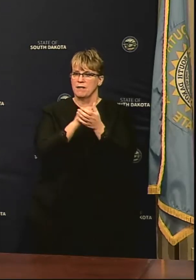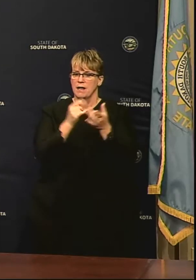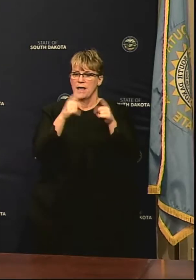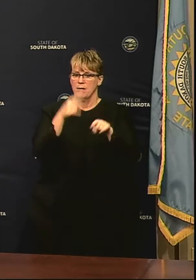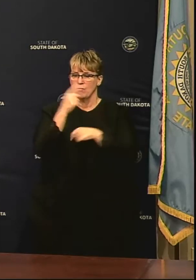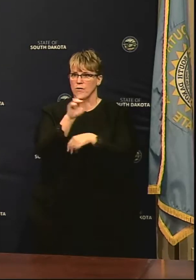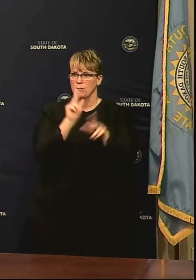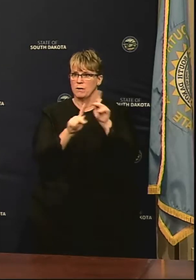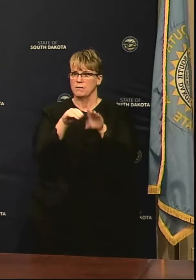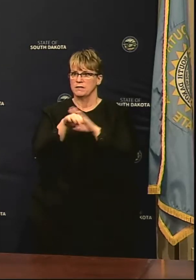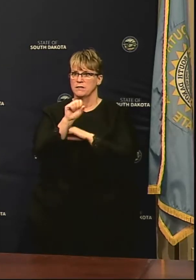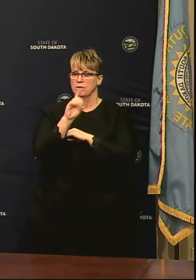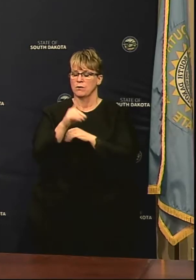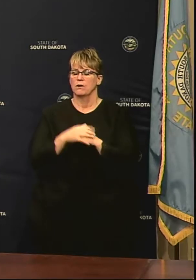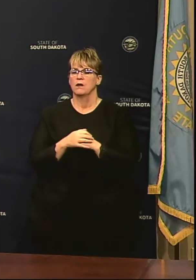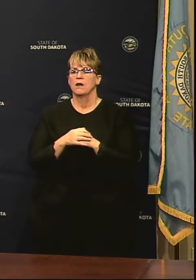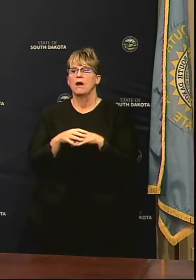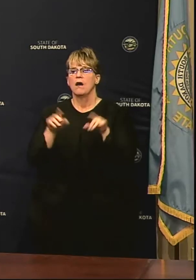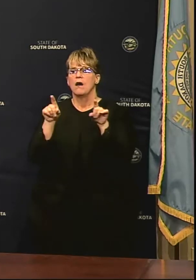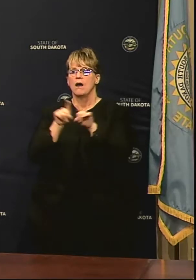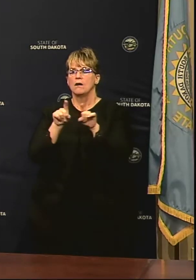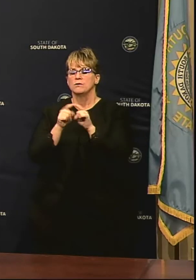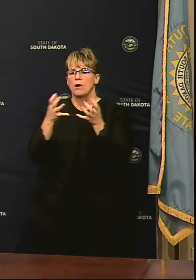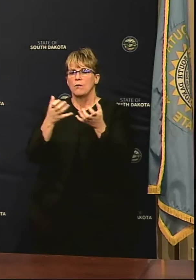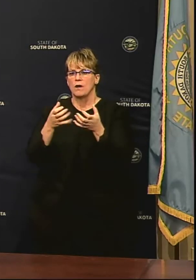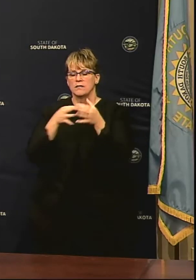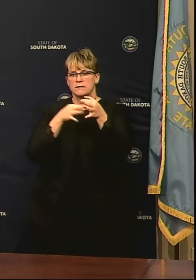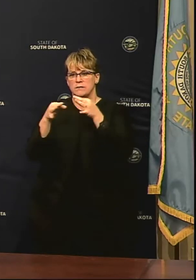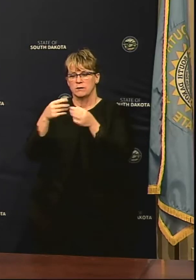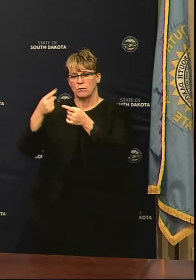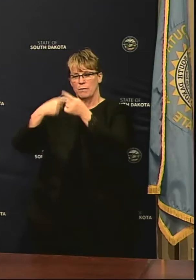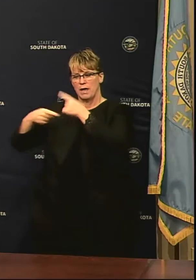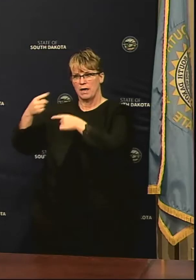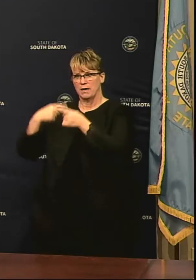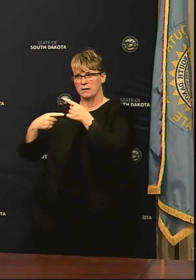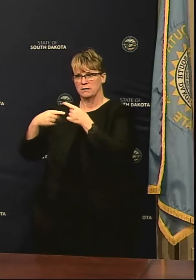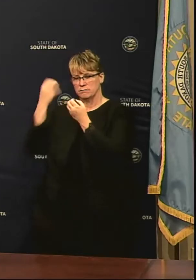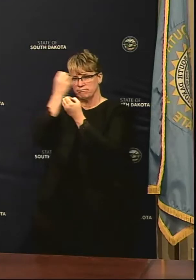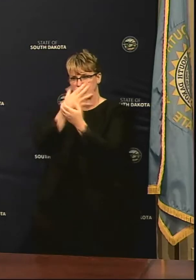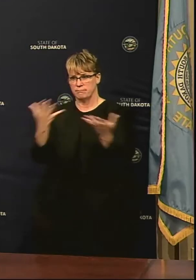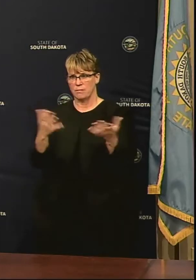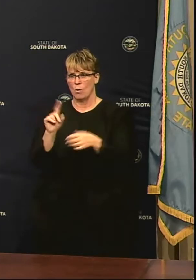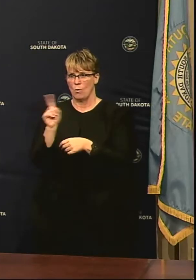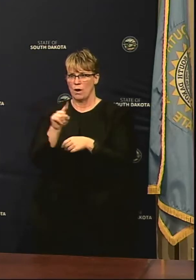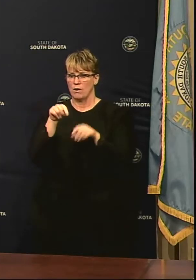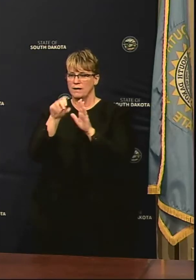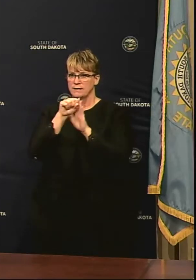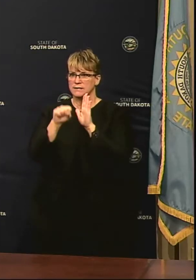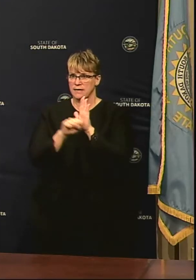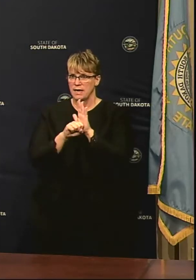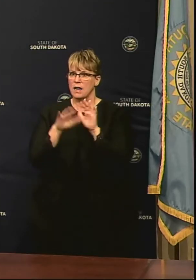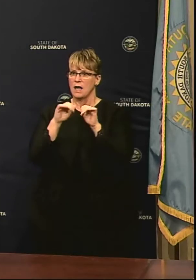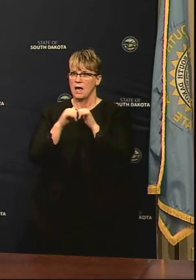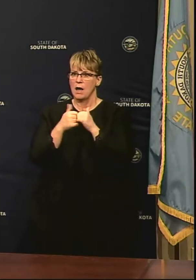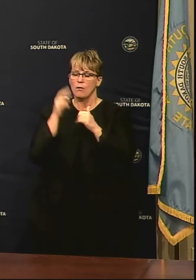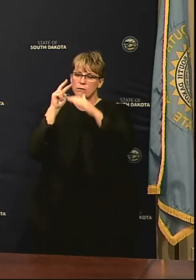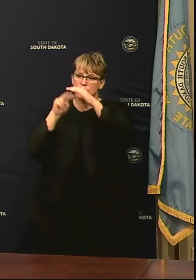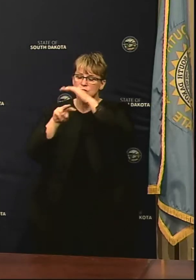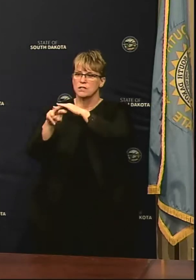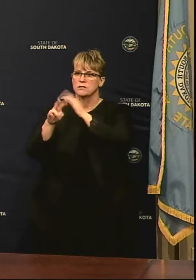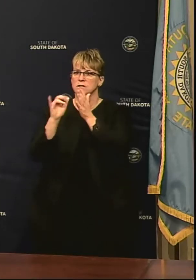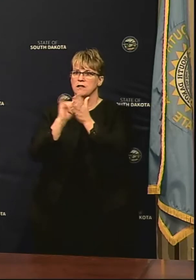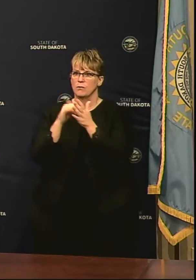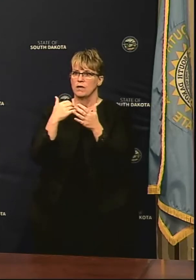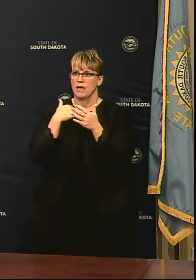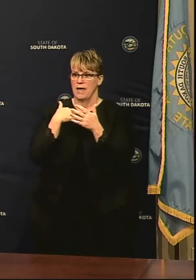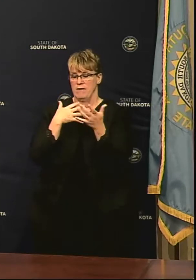Dakota. I also want to take some time to go back and to level set on where we are in our state and how the projections that